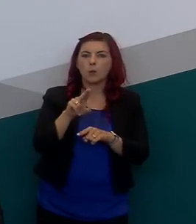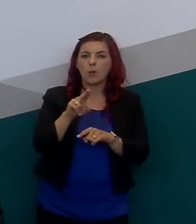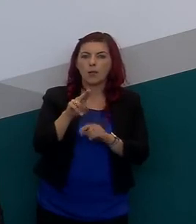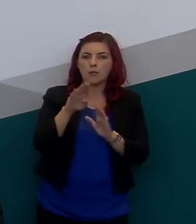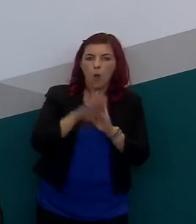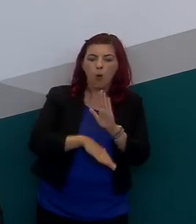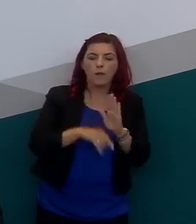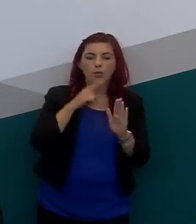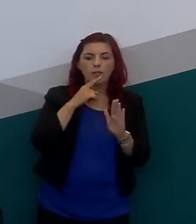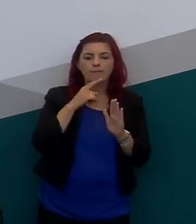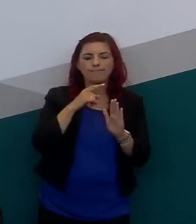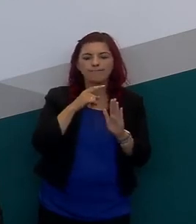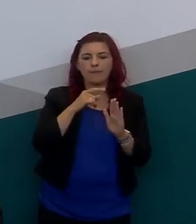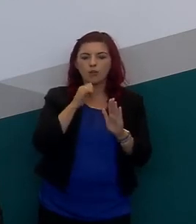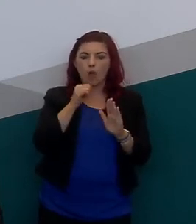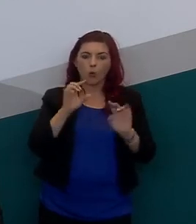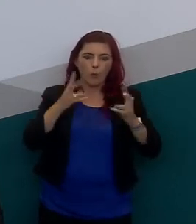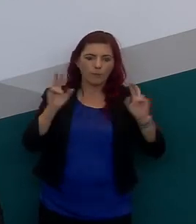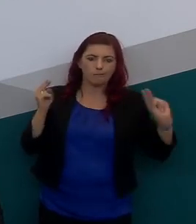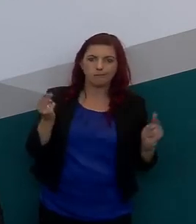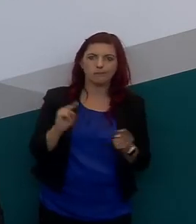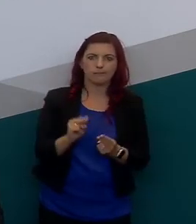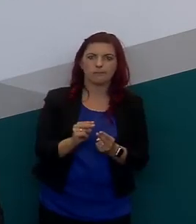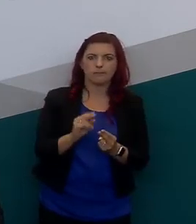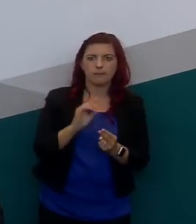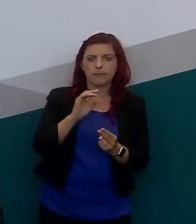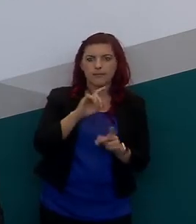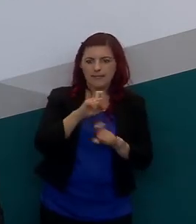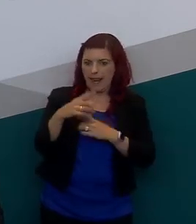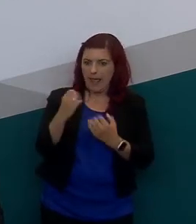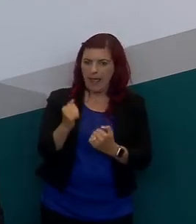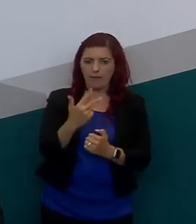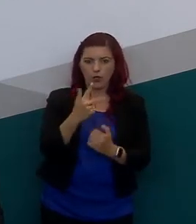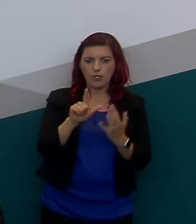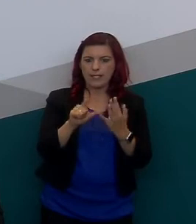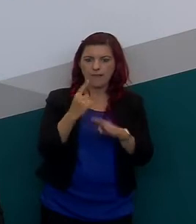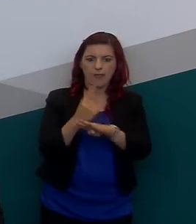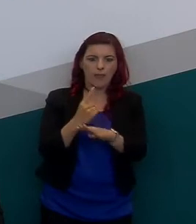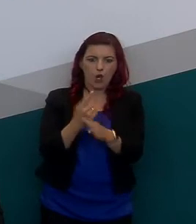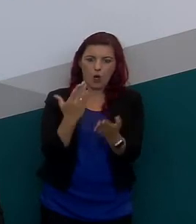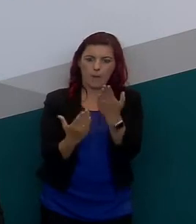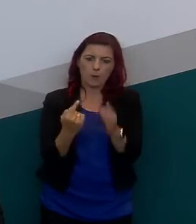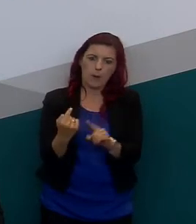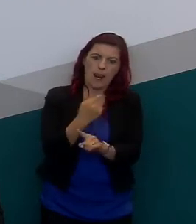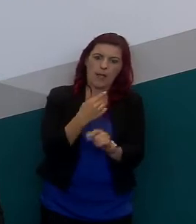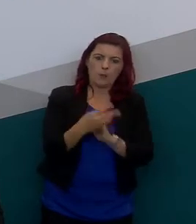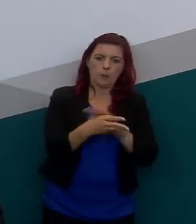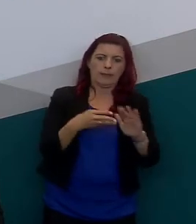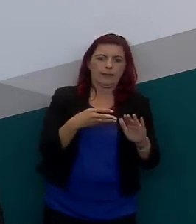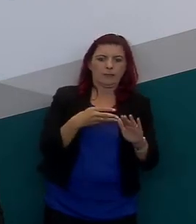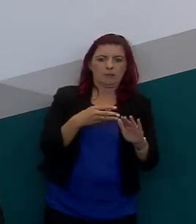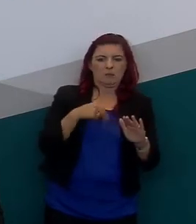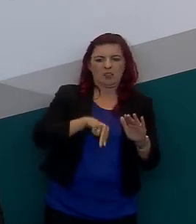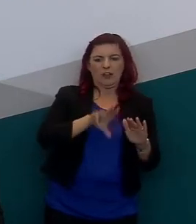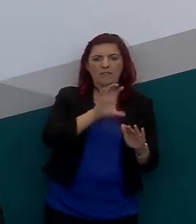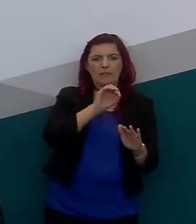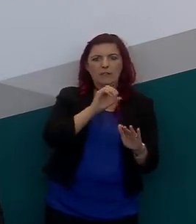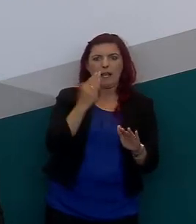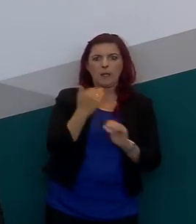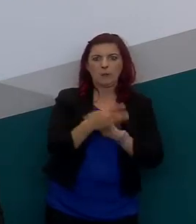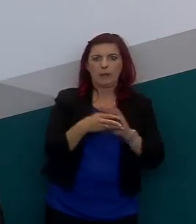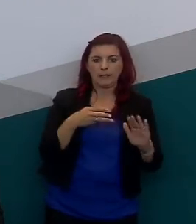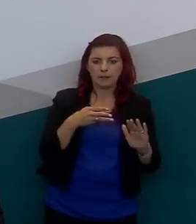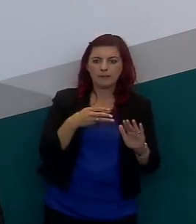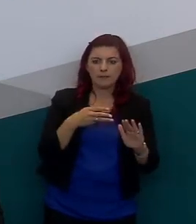for complex clinical reasons, but it still is 37 this week compared to 50 last